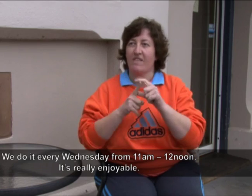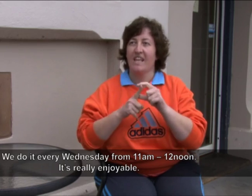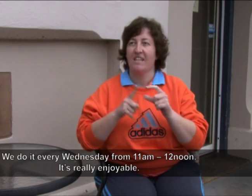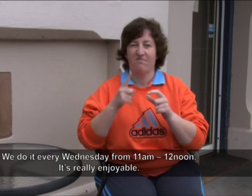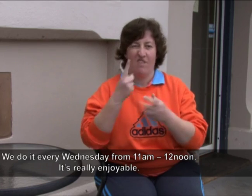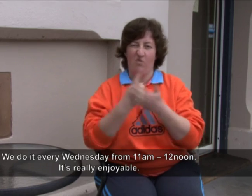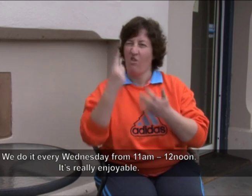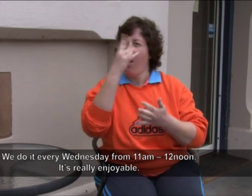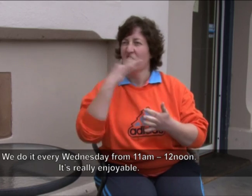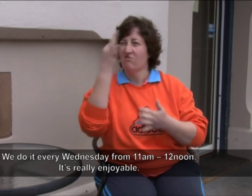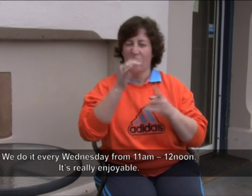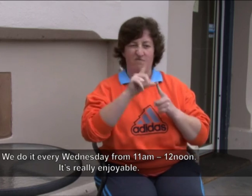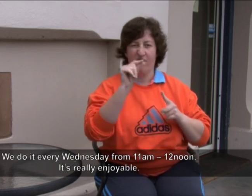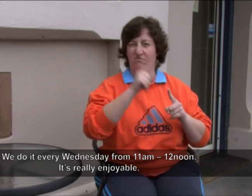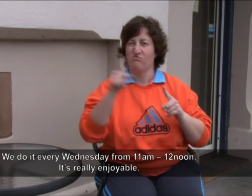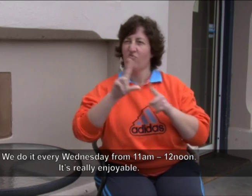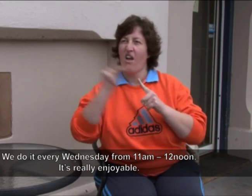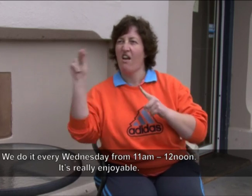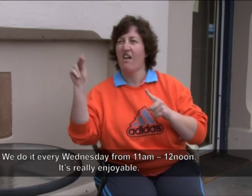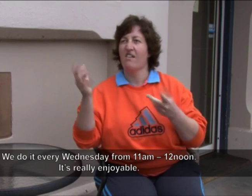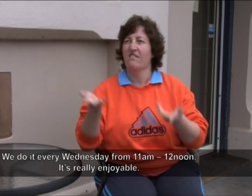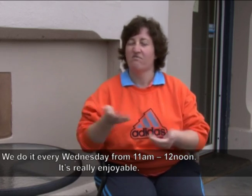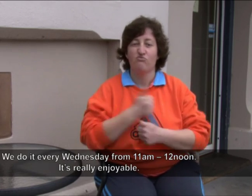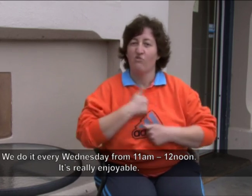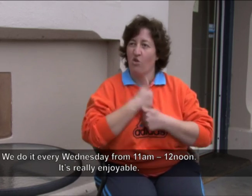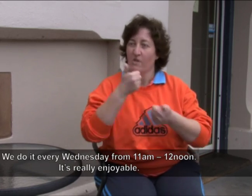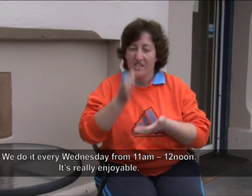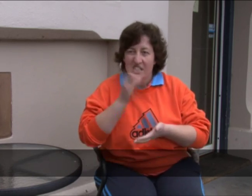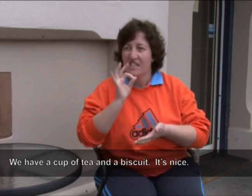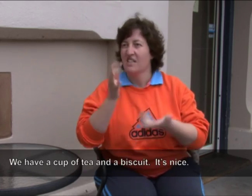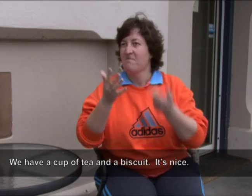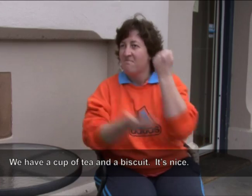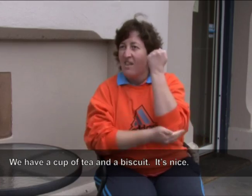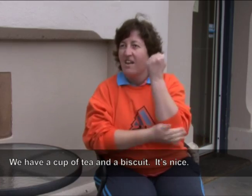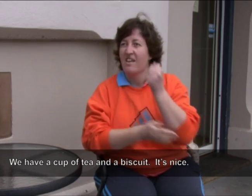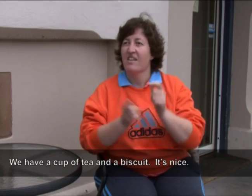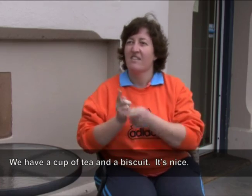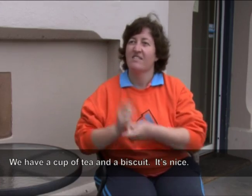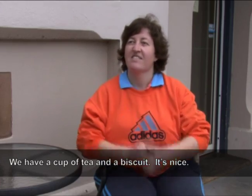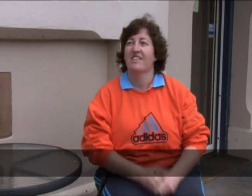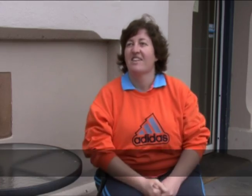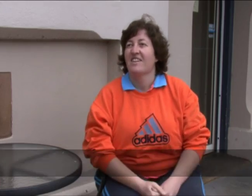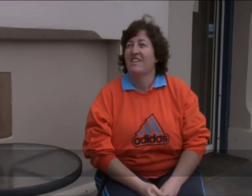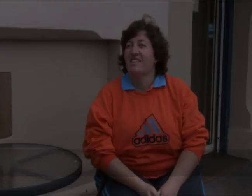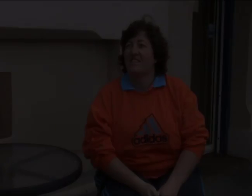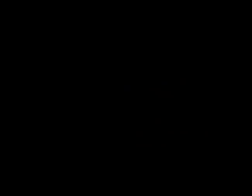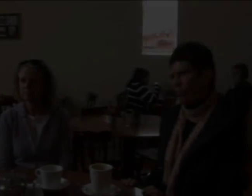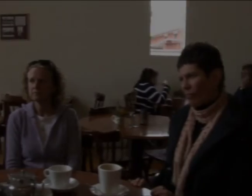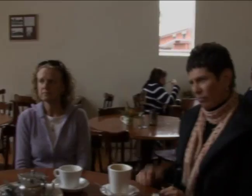Yep, we do it every Wednesday from 11 until 12. It's really enjoyable. We have a cup of tea and a biscuit. It's nice.